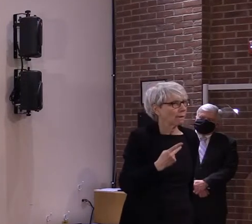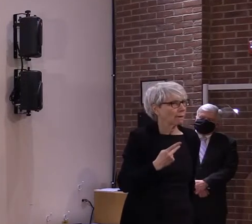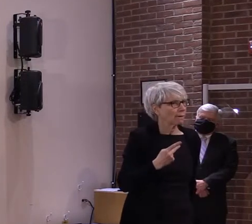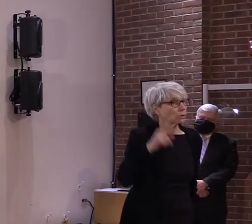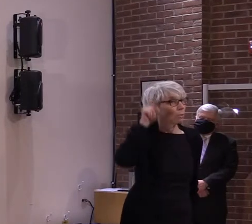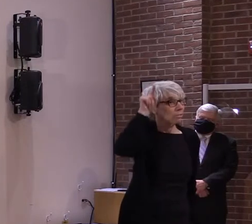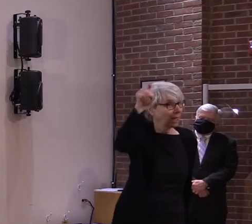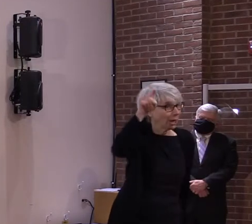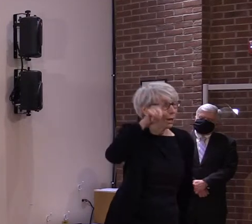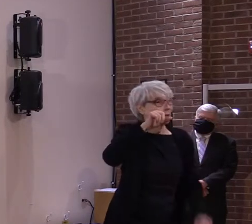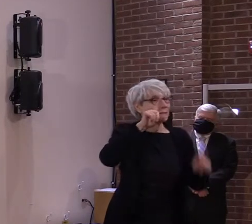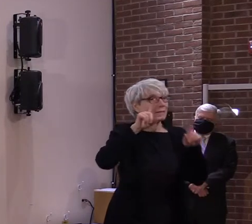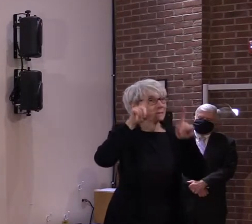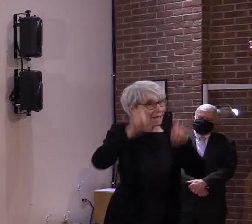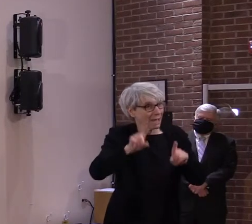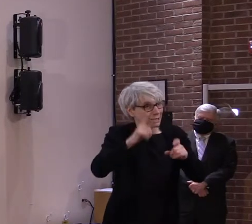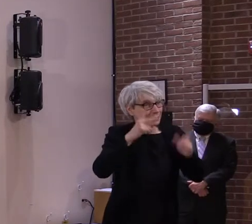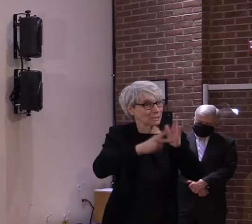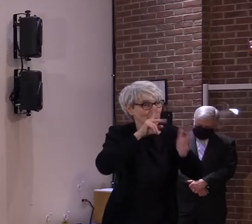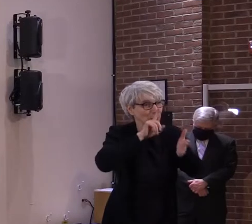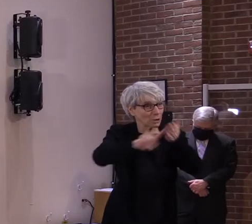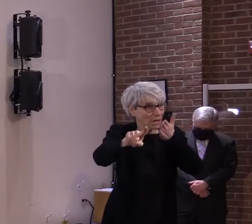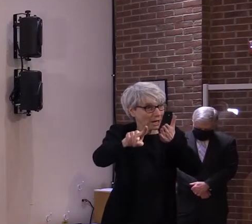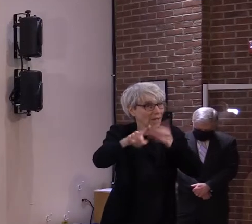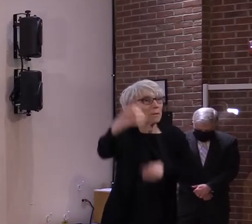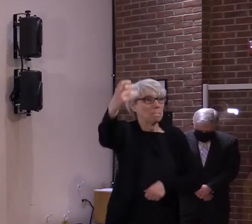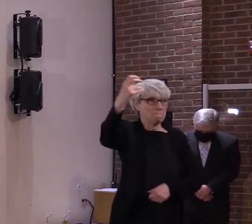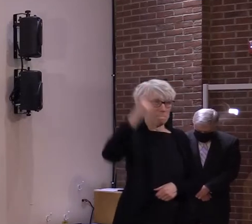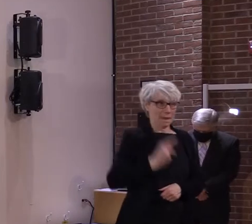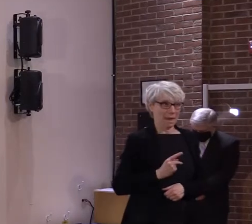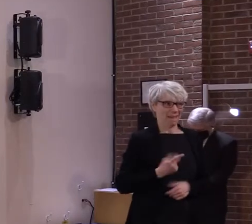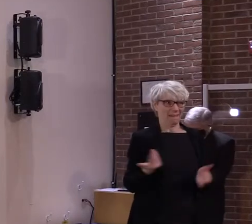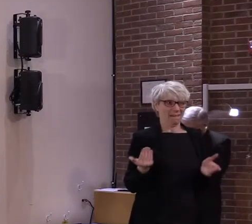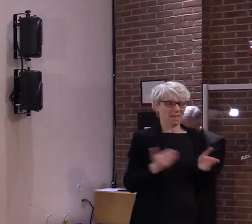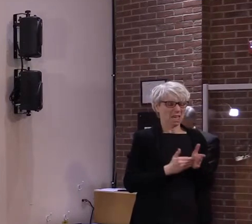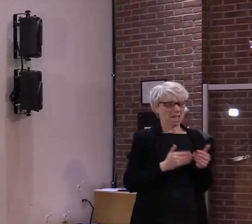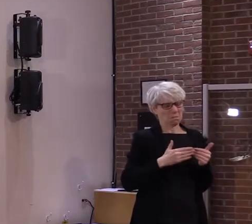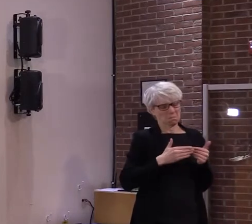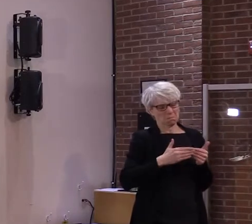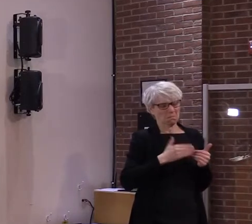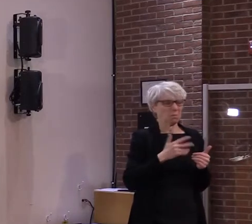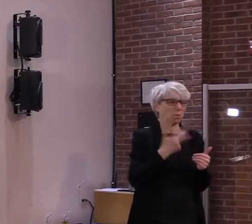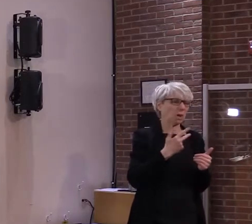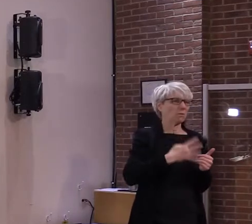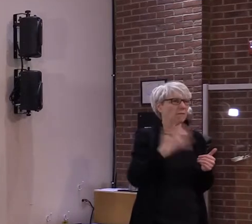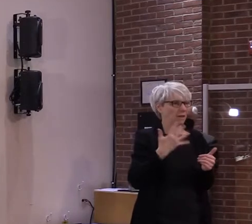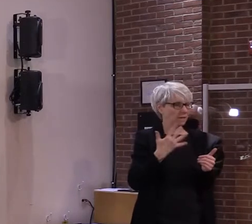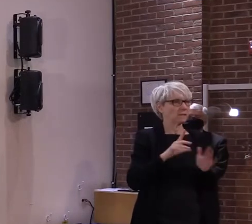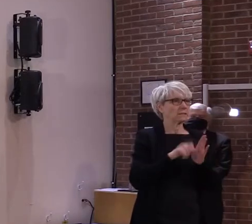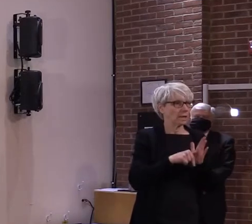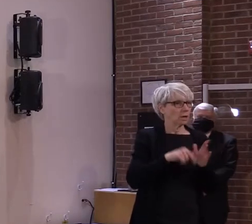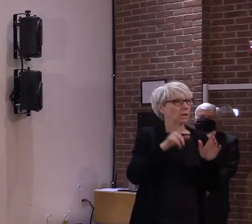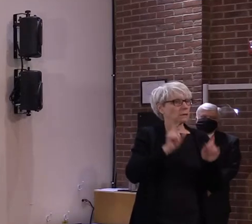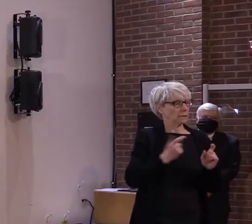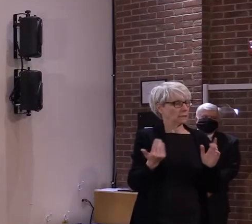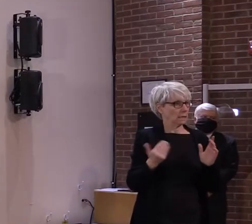States, and have a negative test 3 to 5 days after arrival. But they do not need to